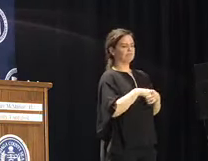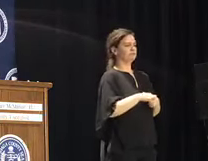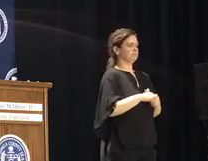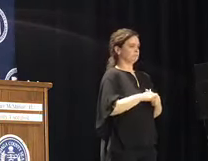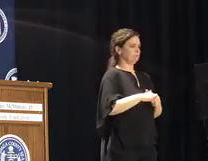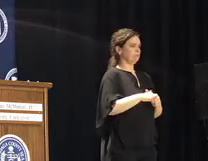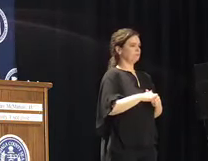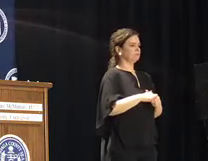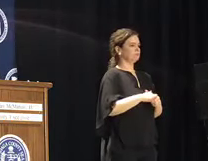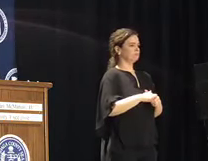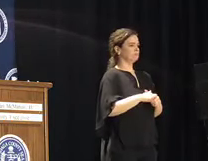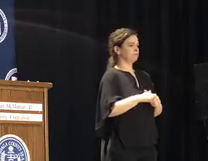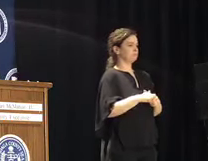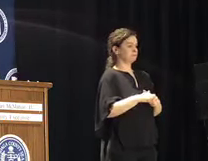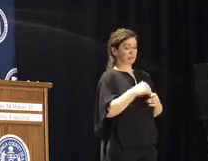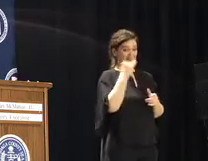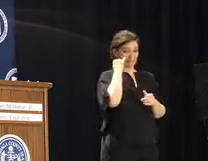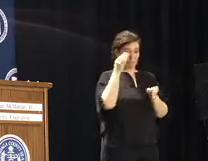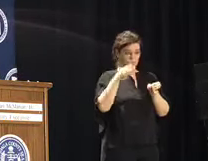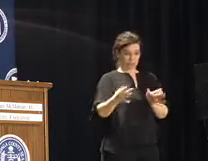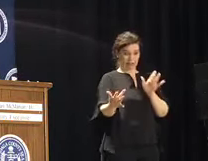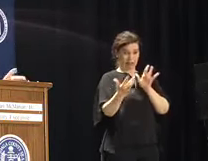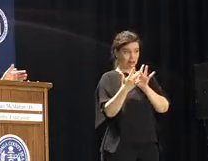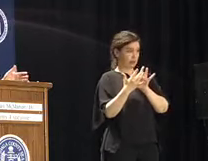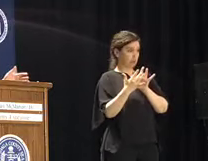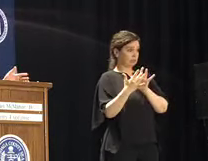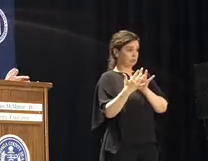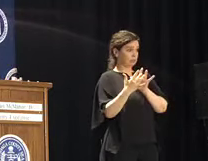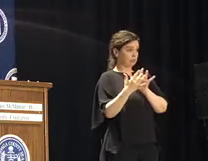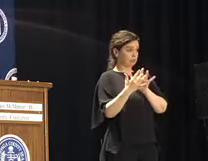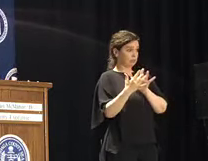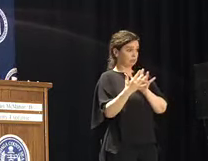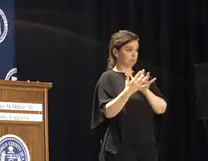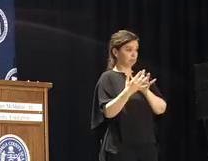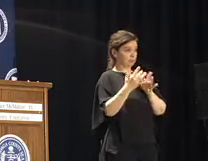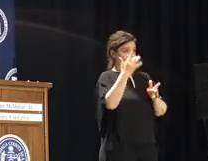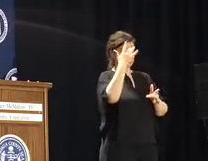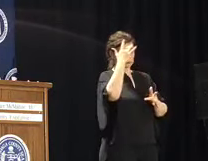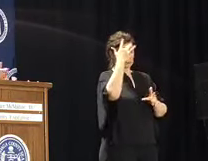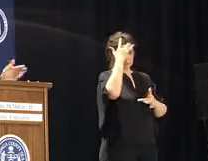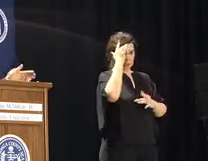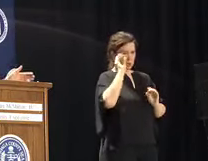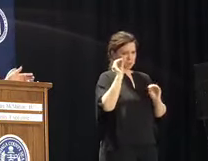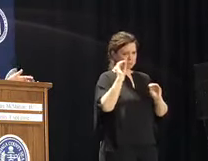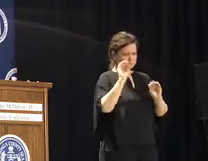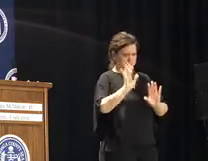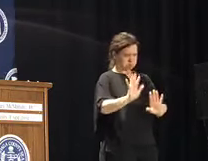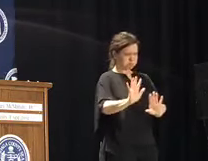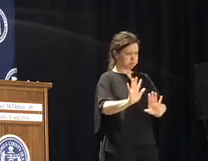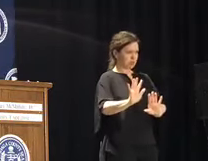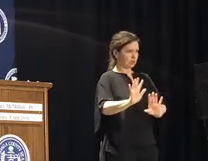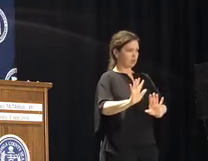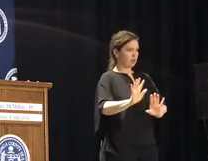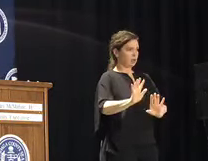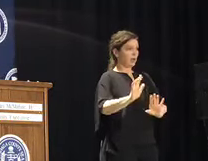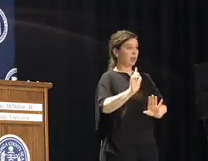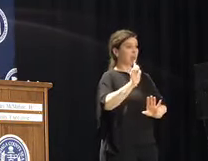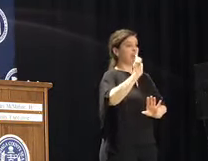you have contact with someone and they're not sick and then they get sick later on, you're not going to be asked to be under a quarantine.